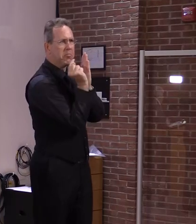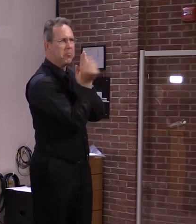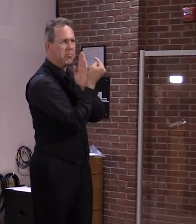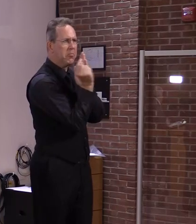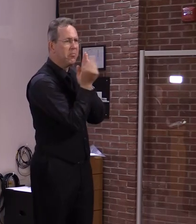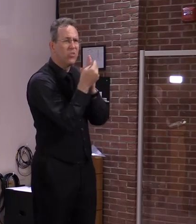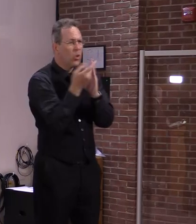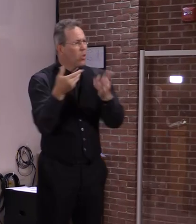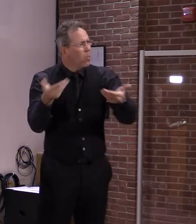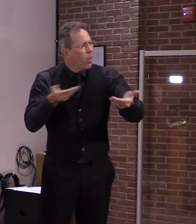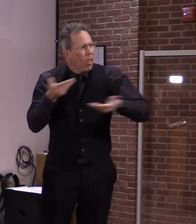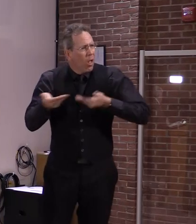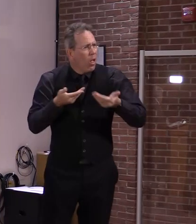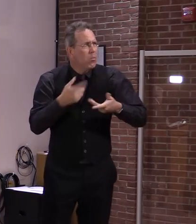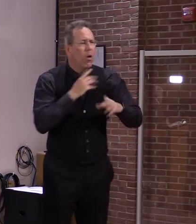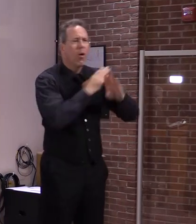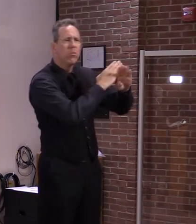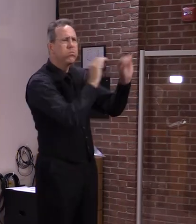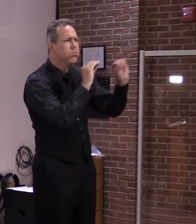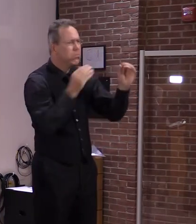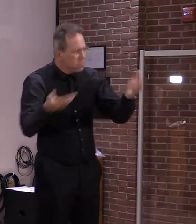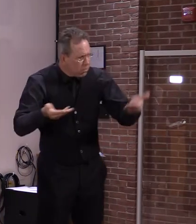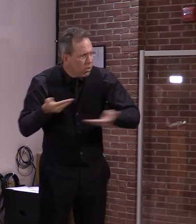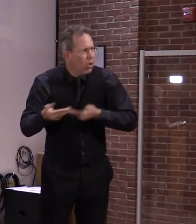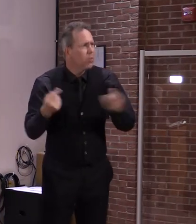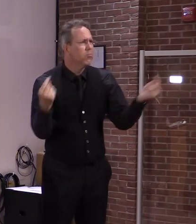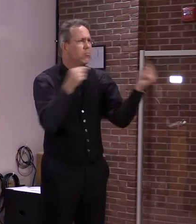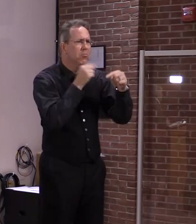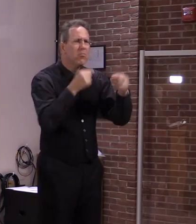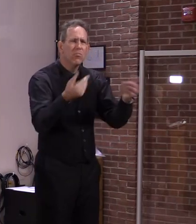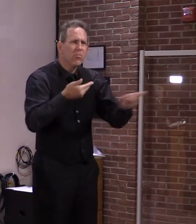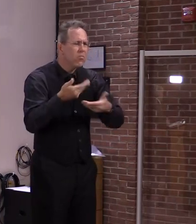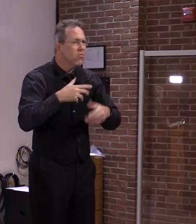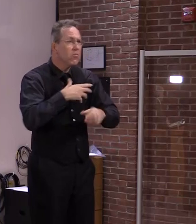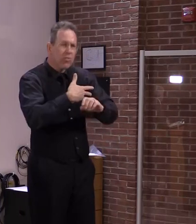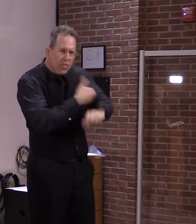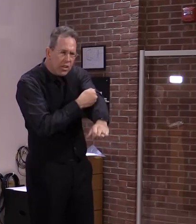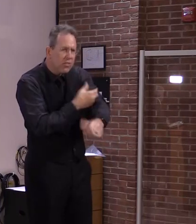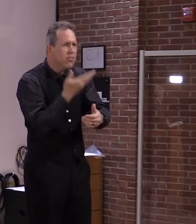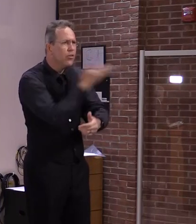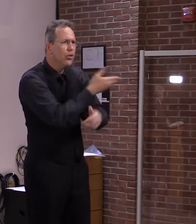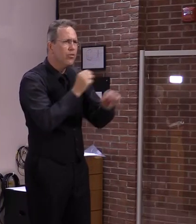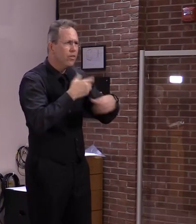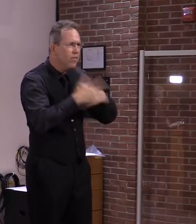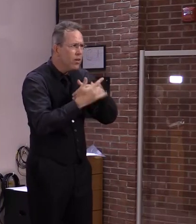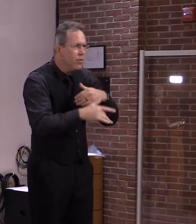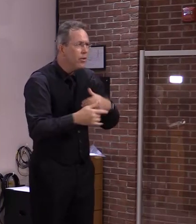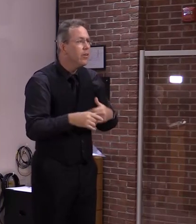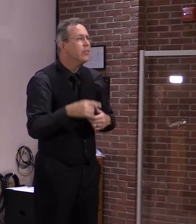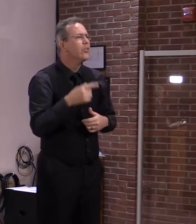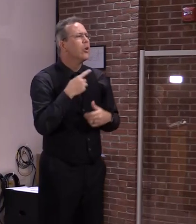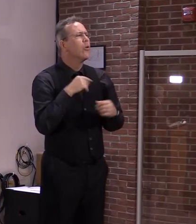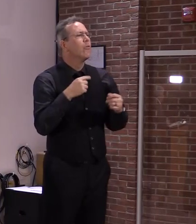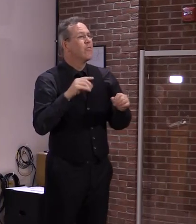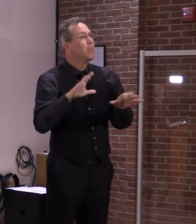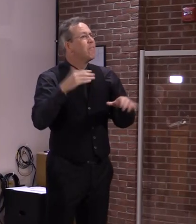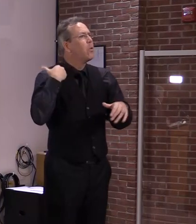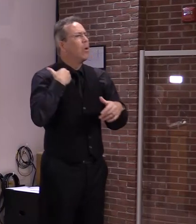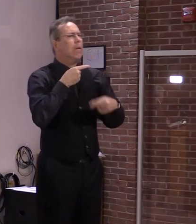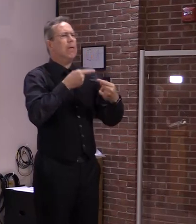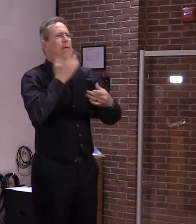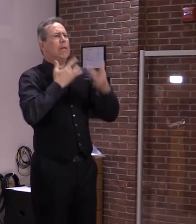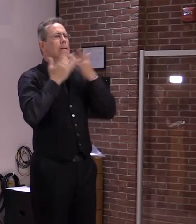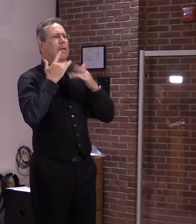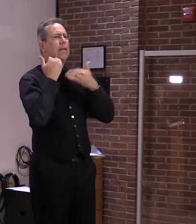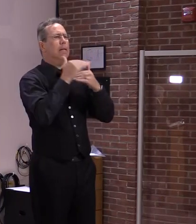to do outreach in that area. And as the governor said, where they are today is significantly different than where they were a few weeks ago. And